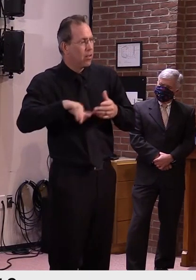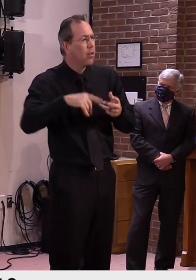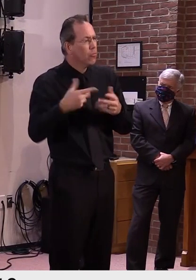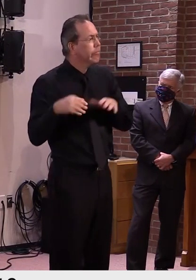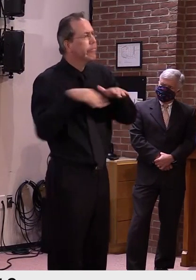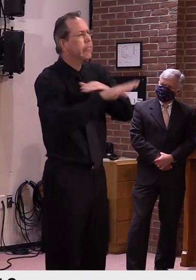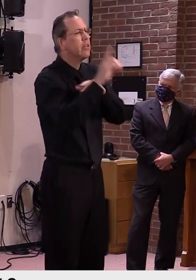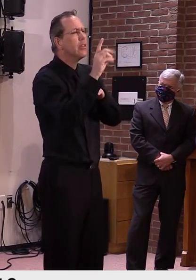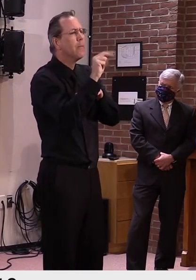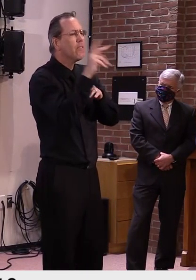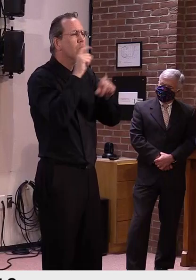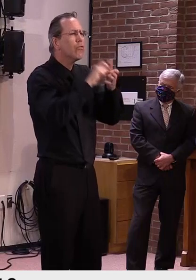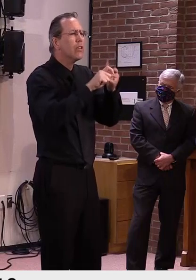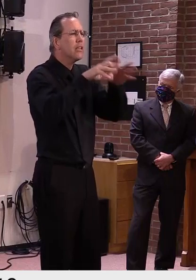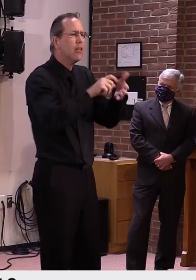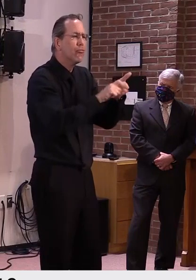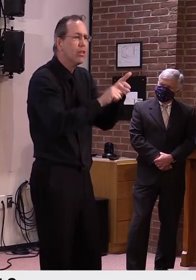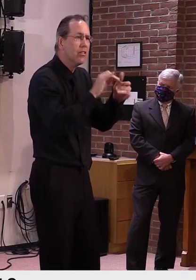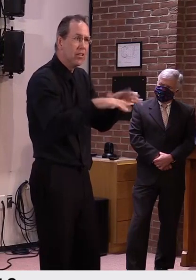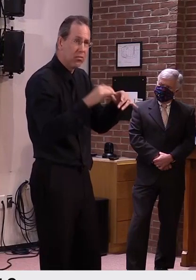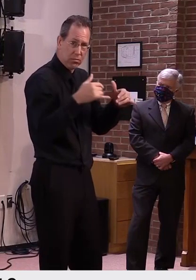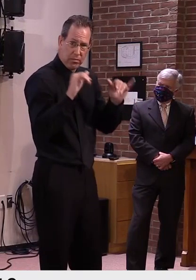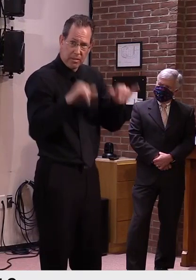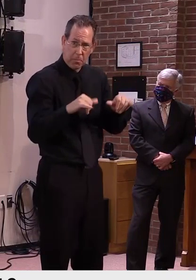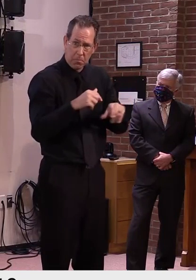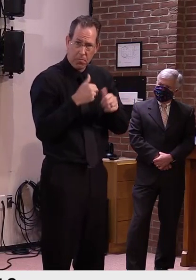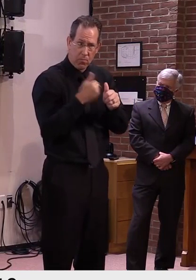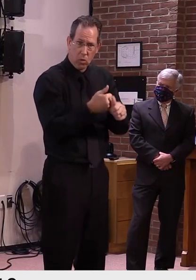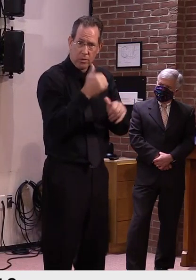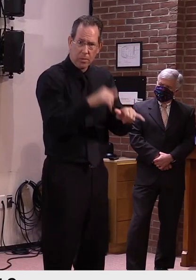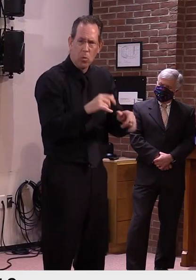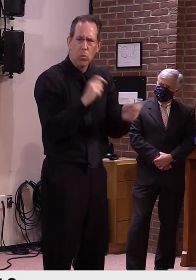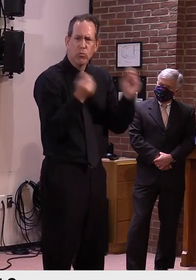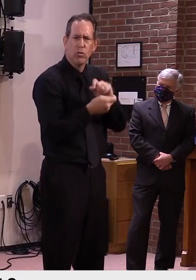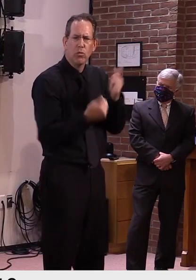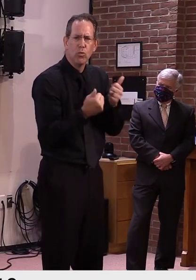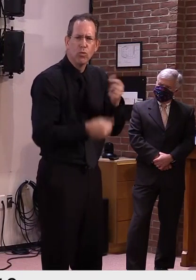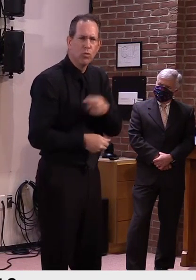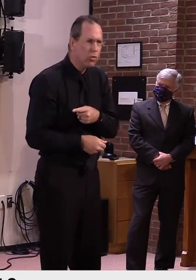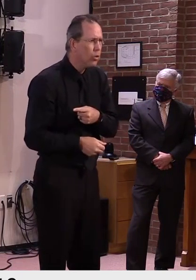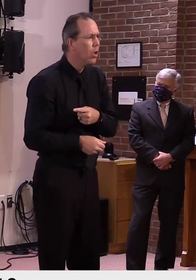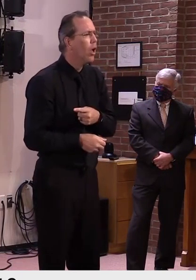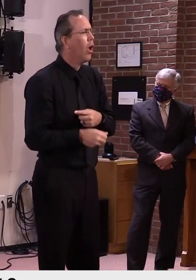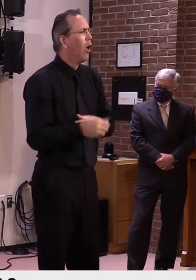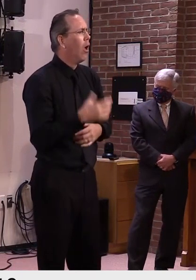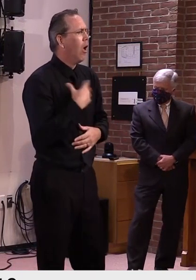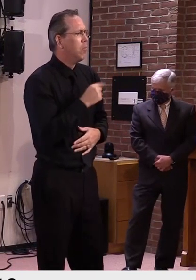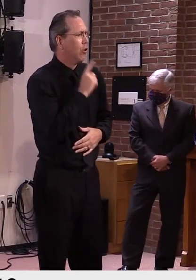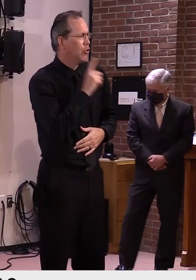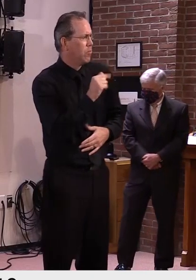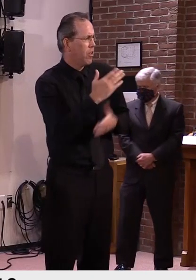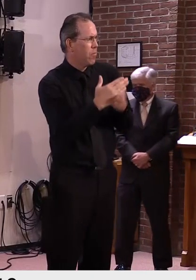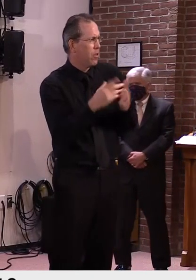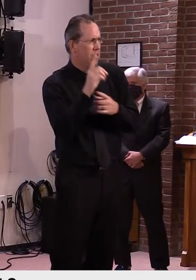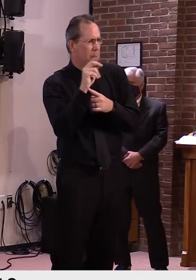Okay. Thank you. Guy, on that issue with motor